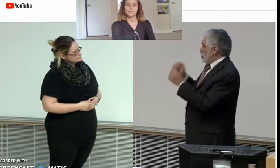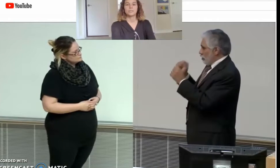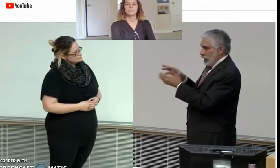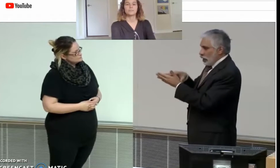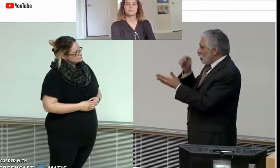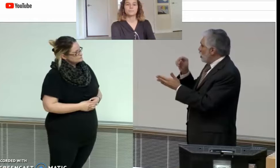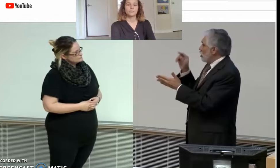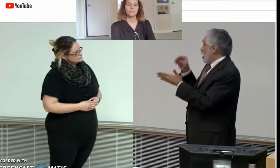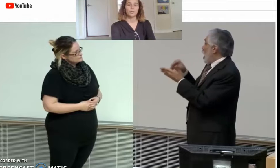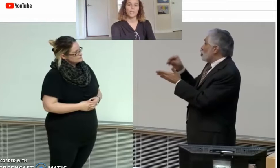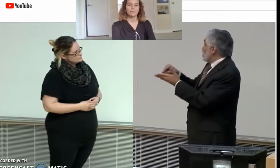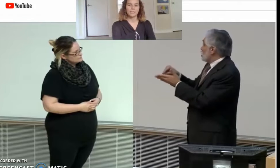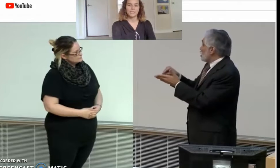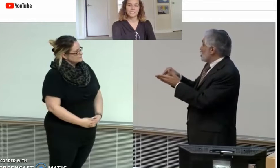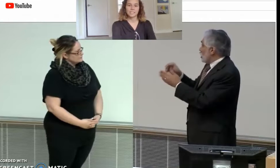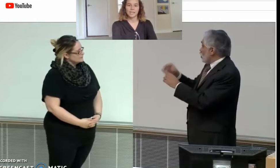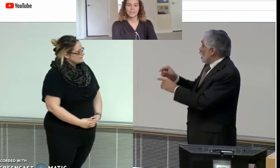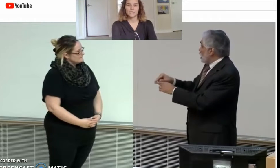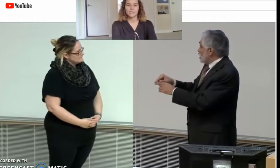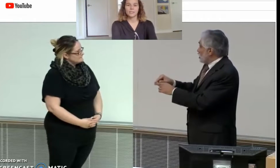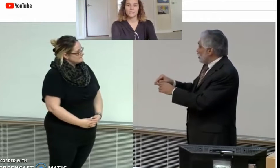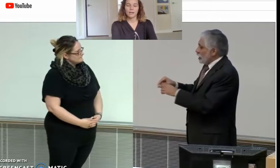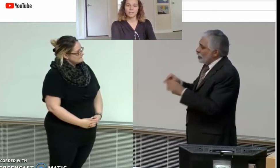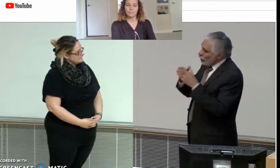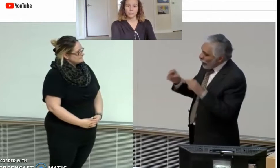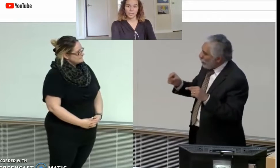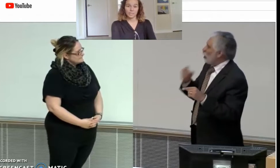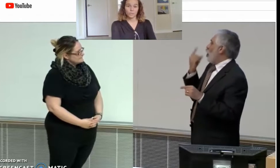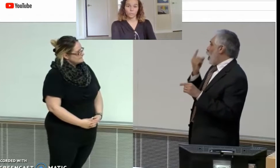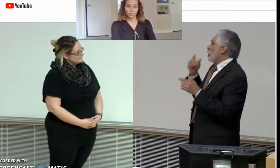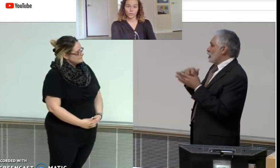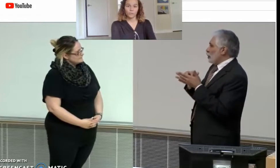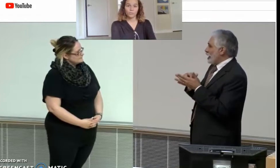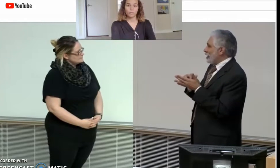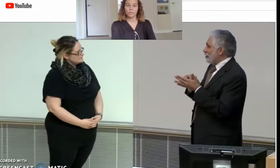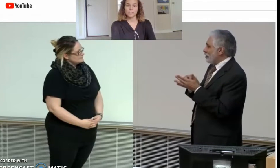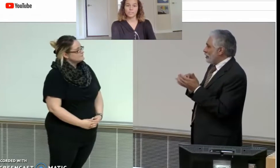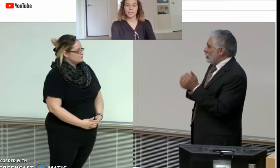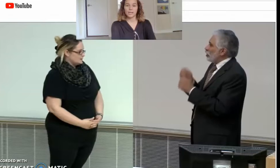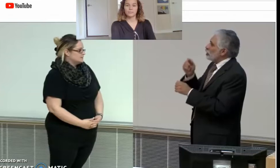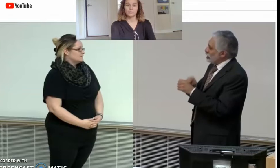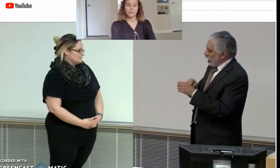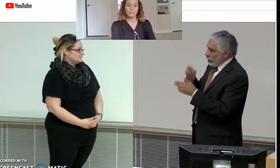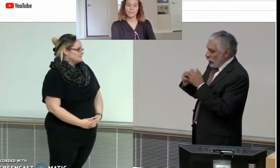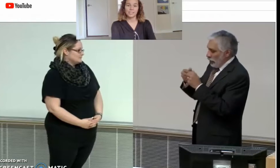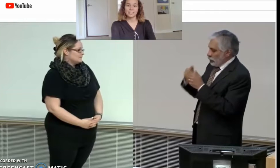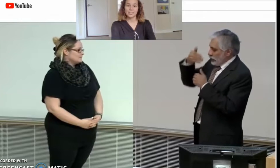fluent. The vocabulary isn't there. The cognitive ability to learn words isn't there. Vocabulary isn't